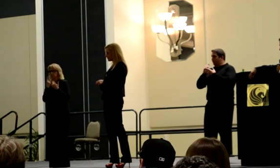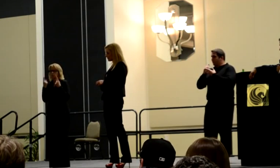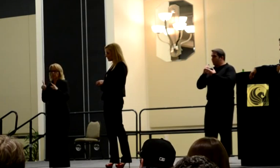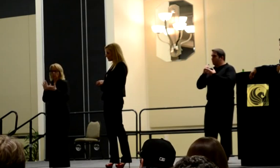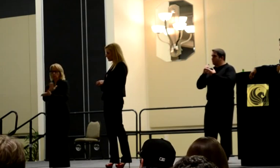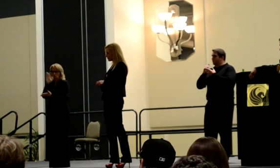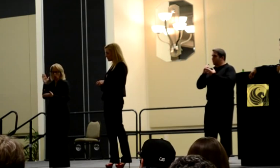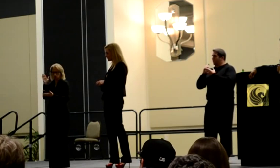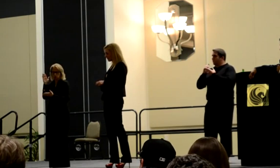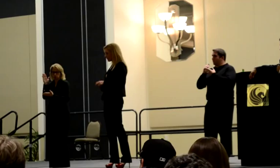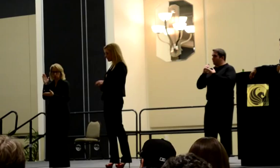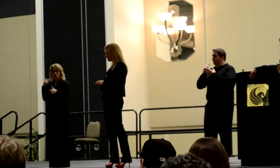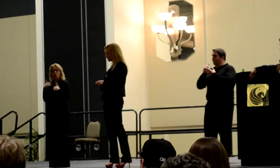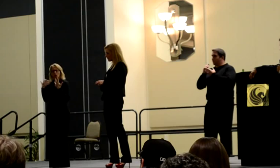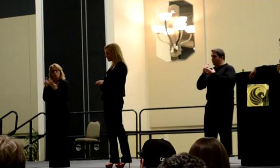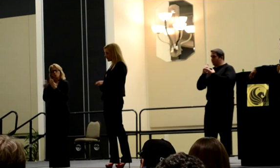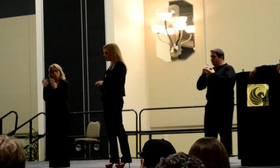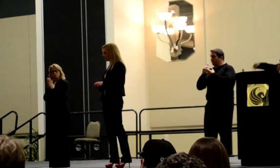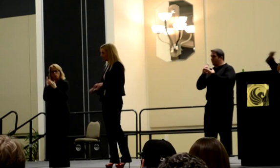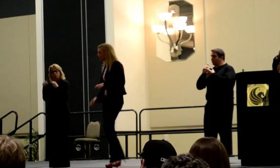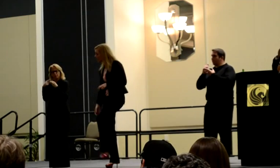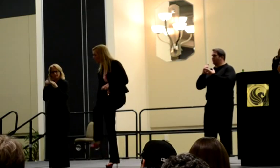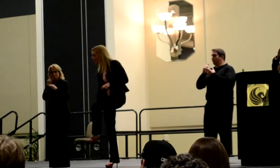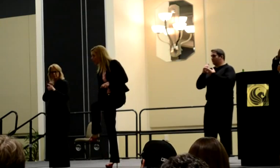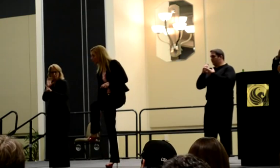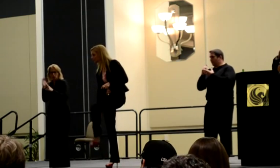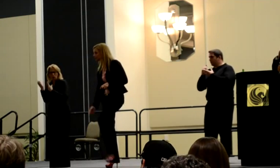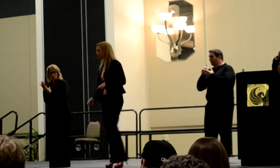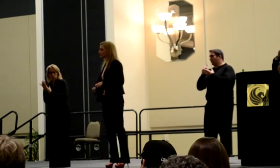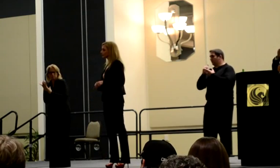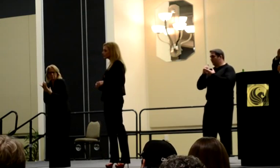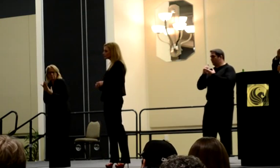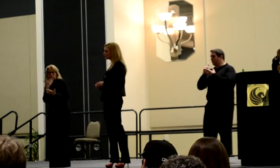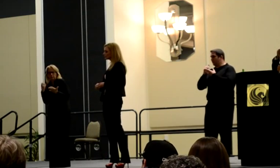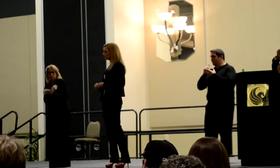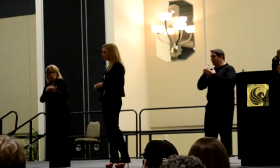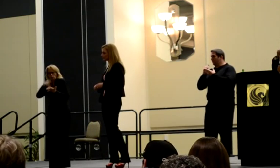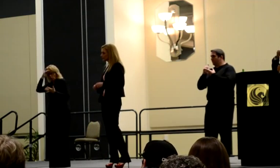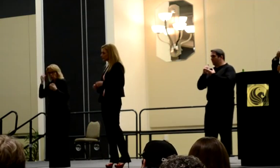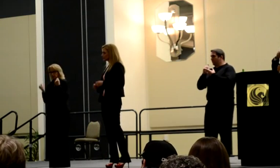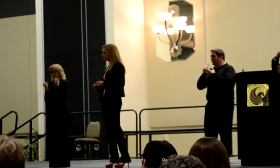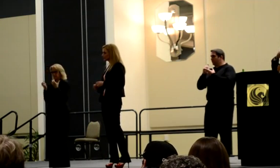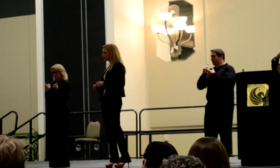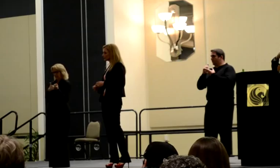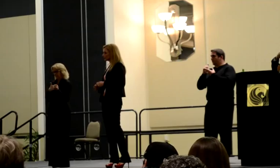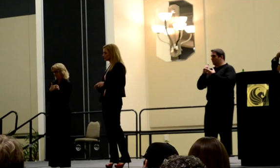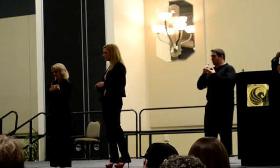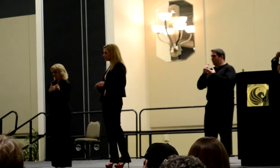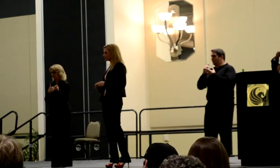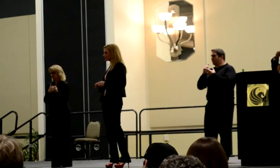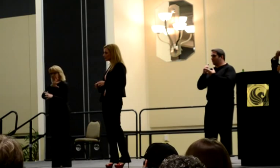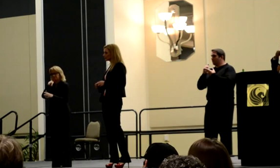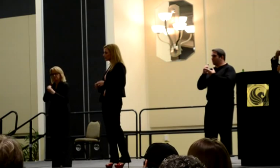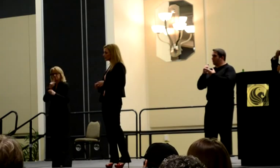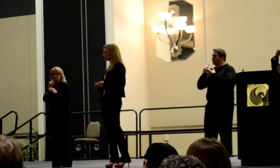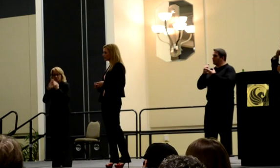books about deaf culture, and so I figured I should learn about sign language, and that's how I ended up getting so involved with the deaf community. And